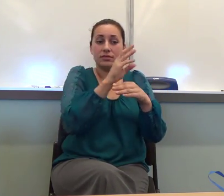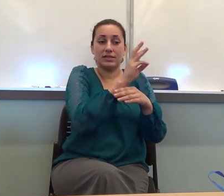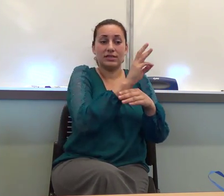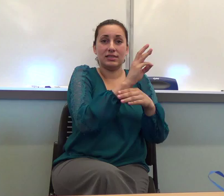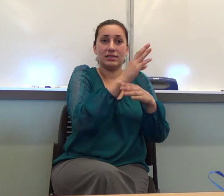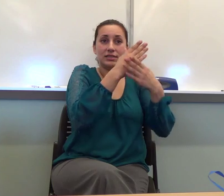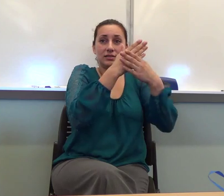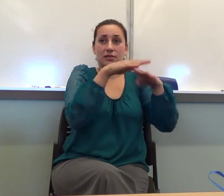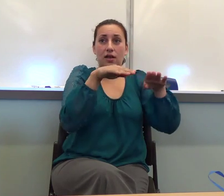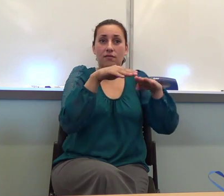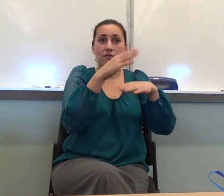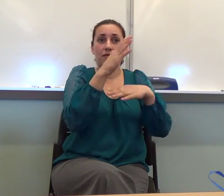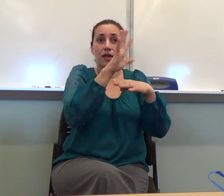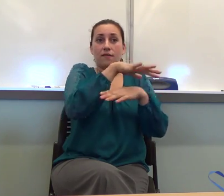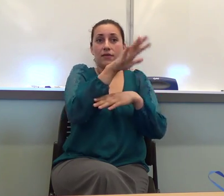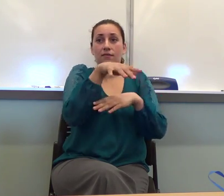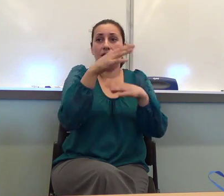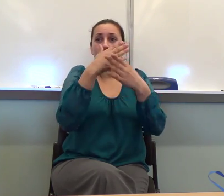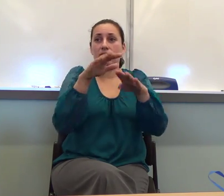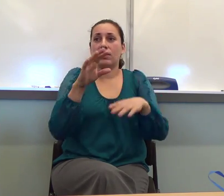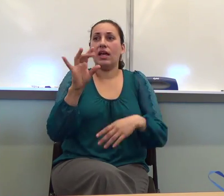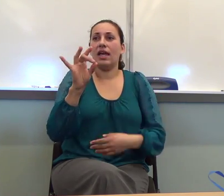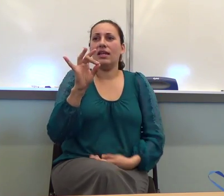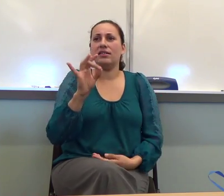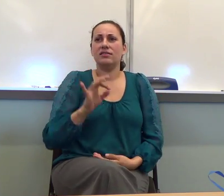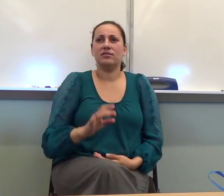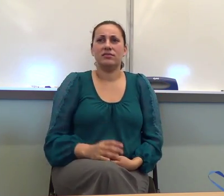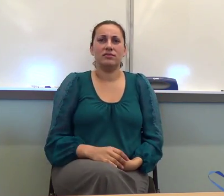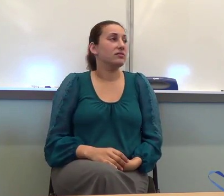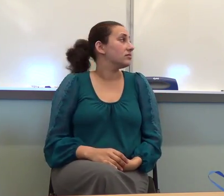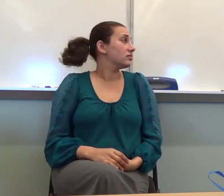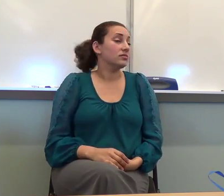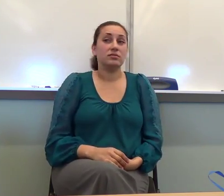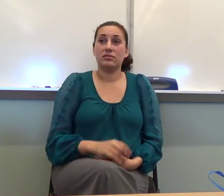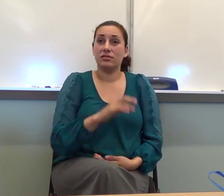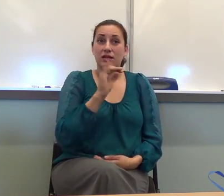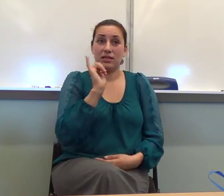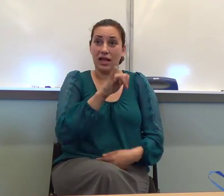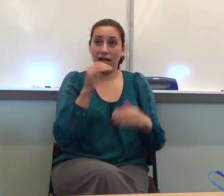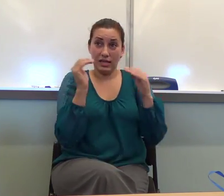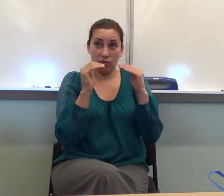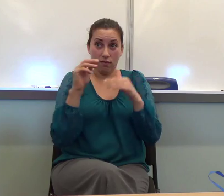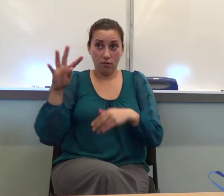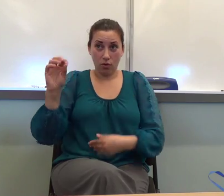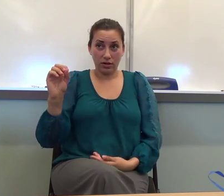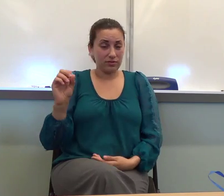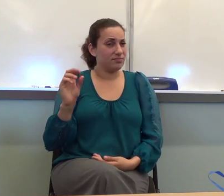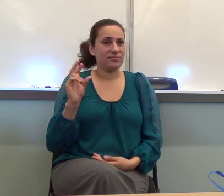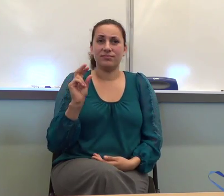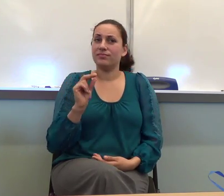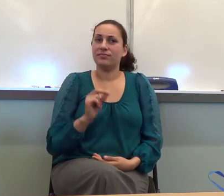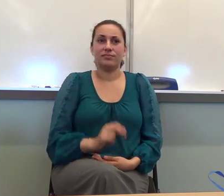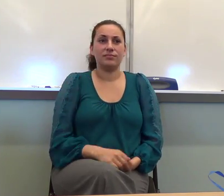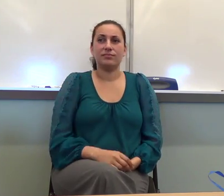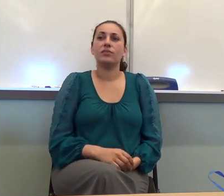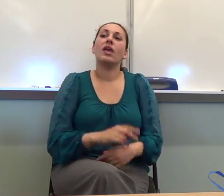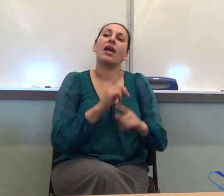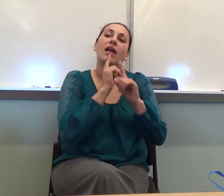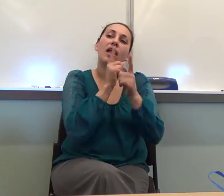little bit over 9. Is that equal to 40? Yeah, I'm close. No. So the answer is no.